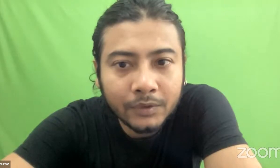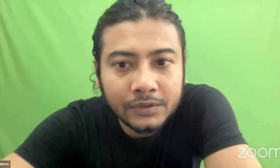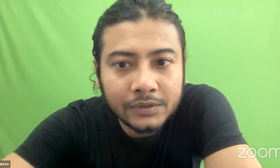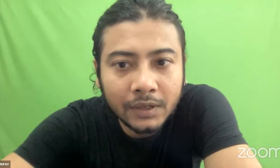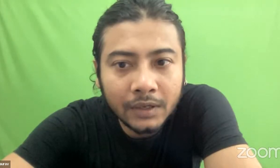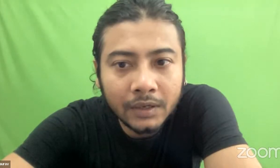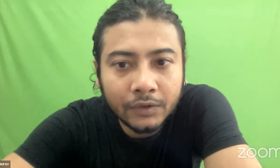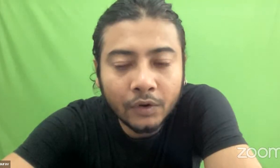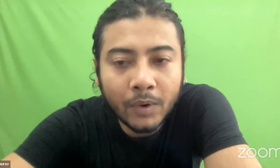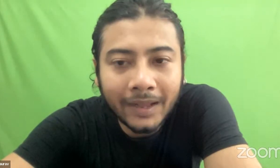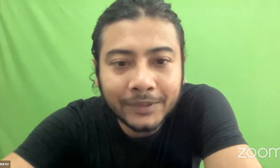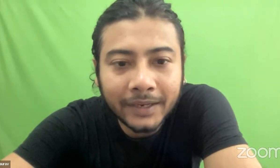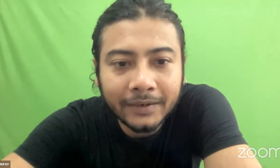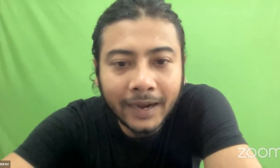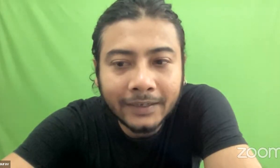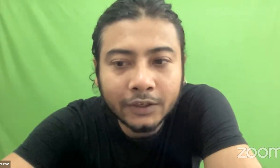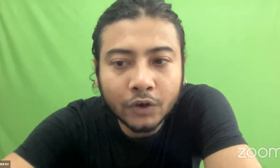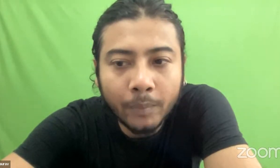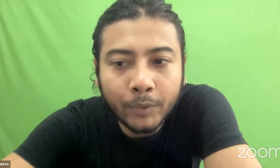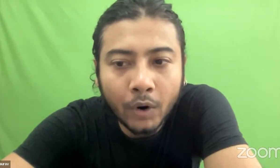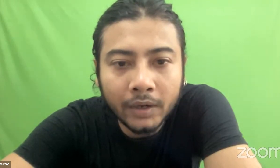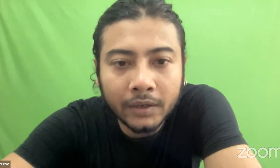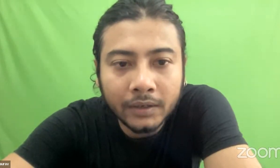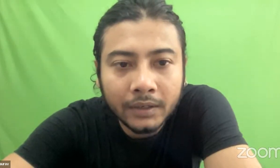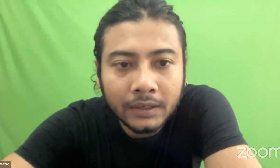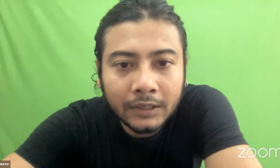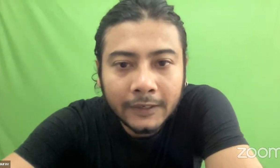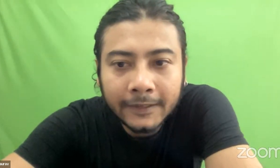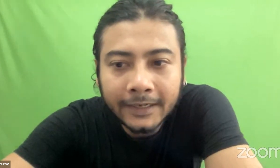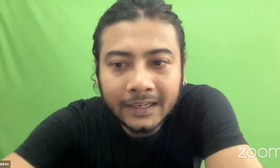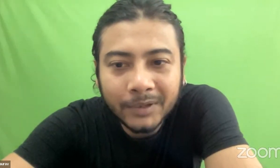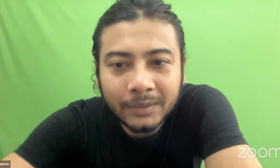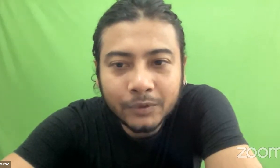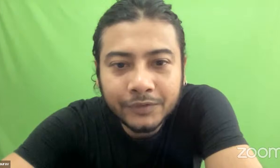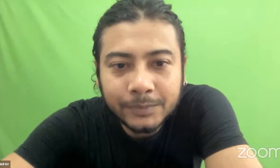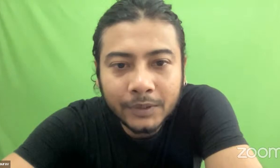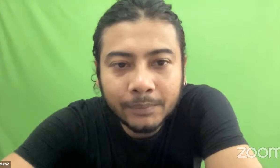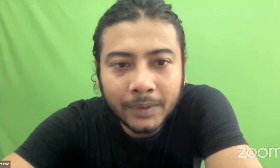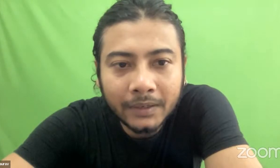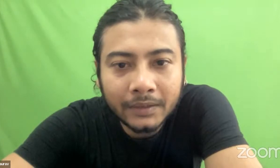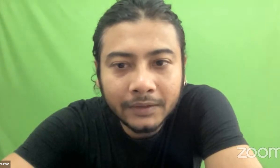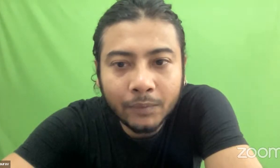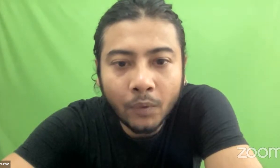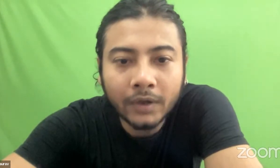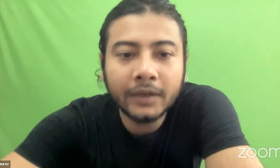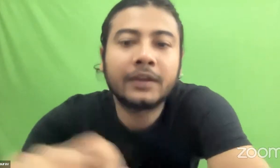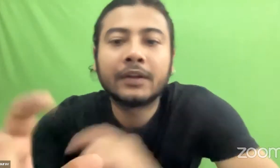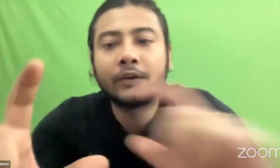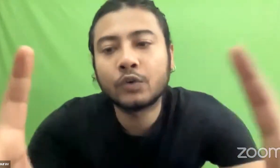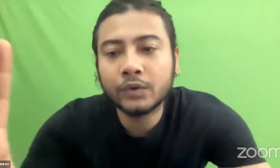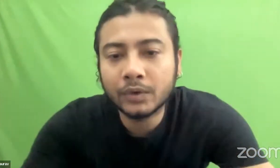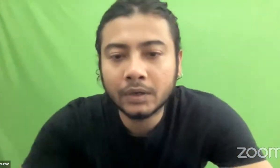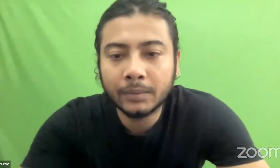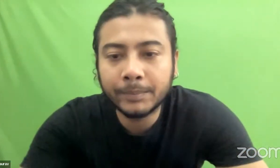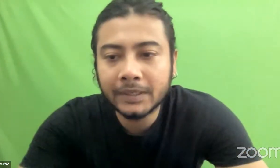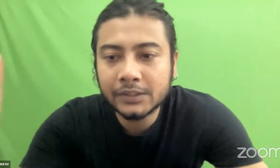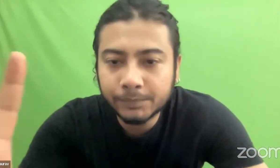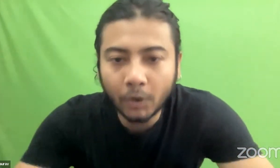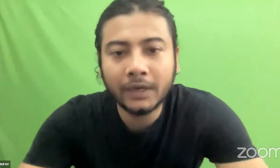was, you know what happens, like right top corner, the interpreter was visible, but they wanted to be have the speaker